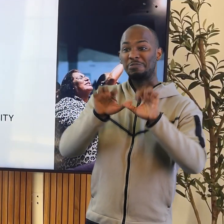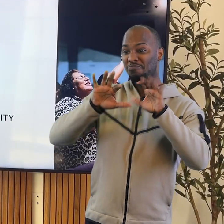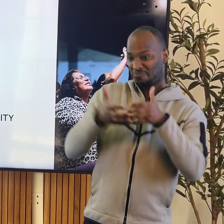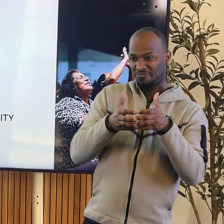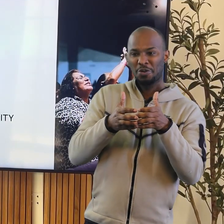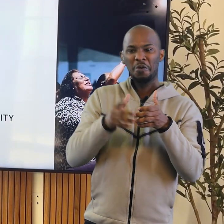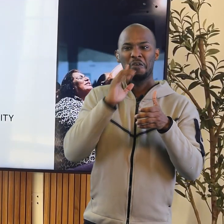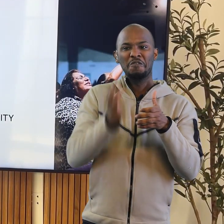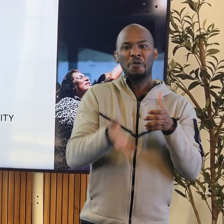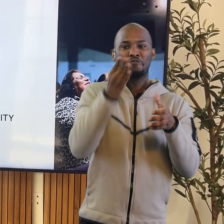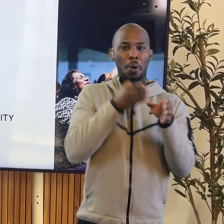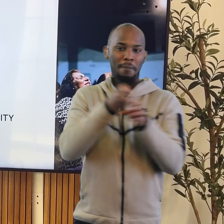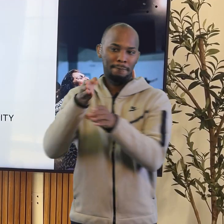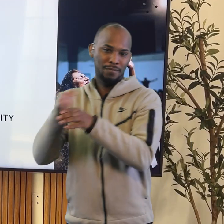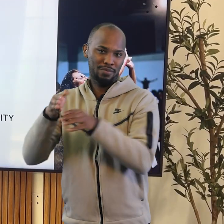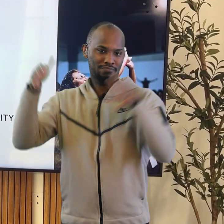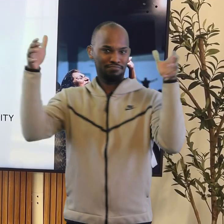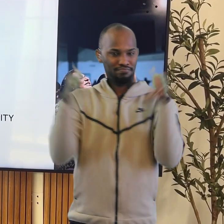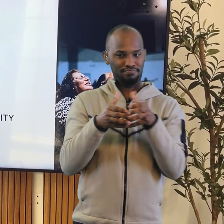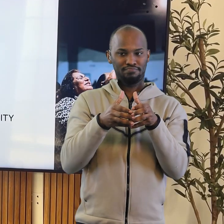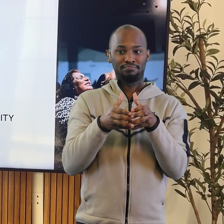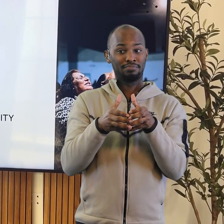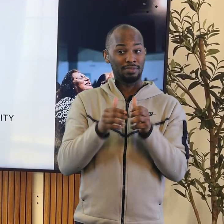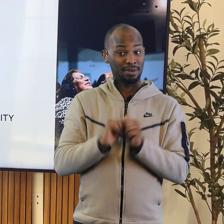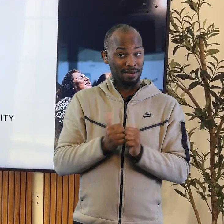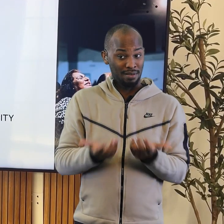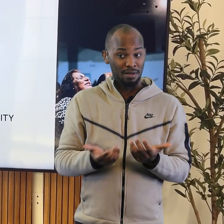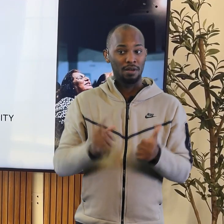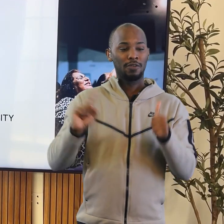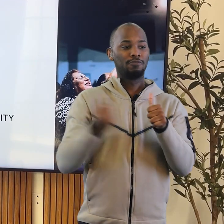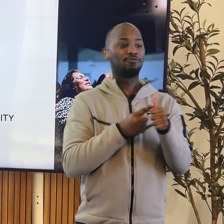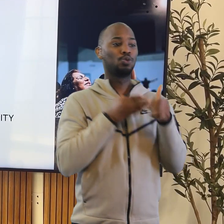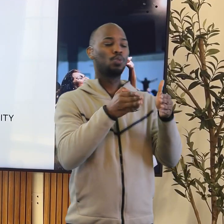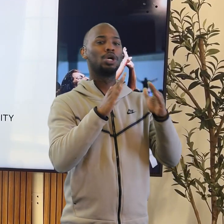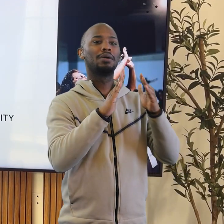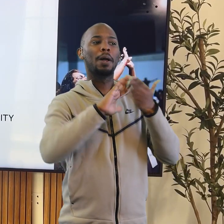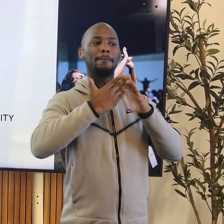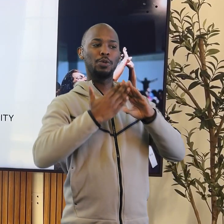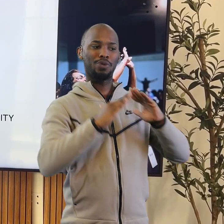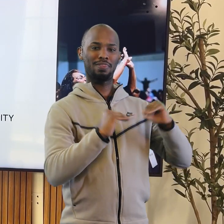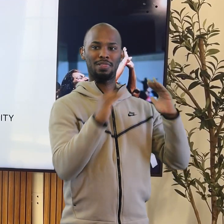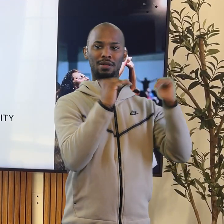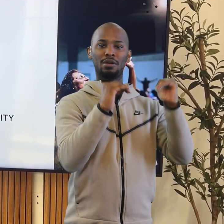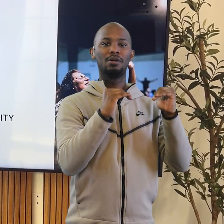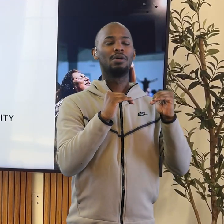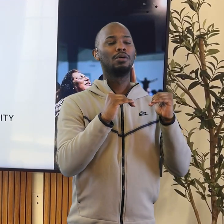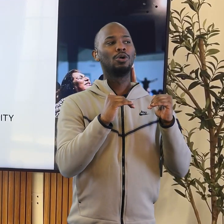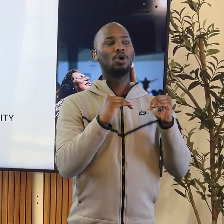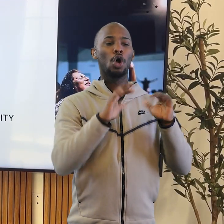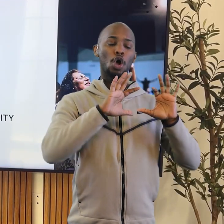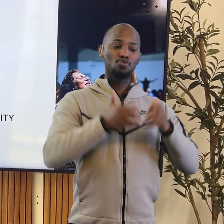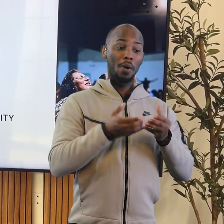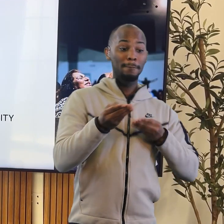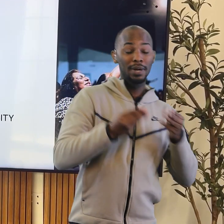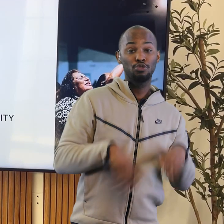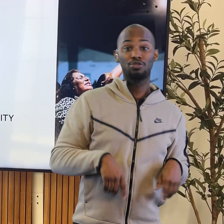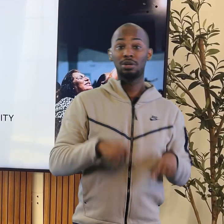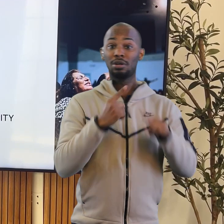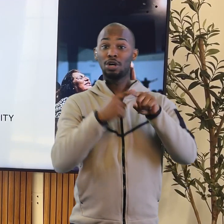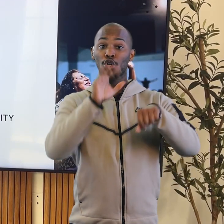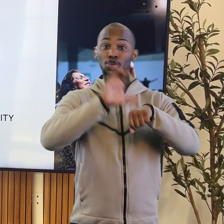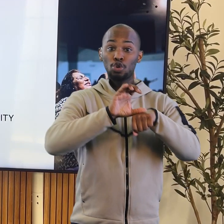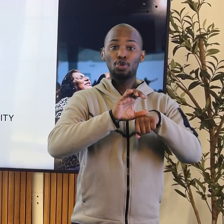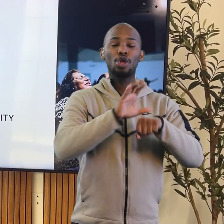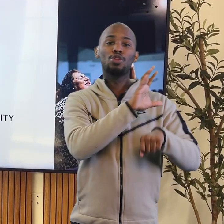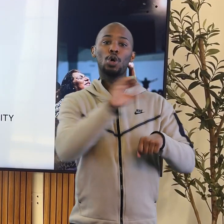4 main ways that the global church is gathering. The first way is at the community level. This is a group of ministries or churches that